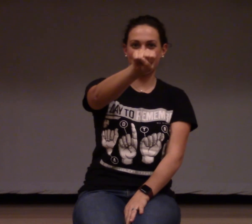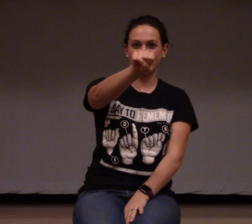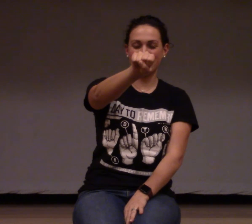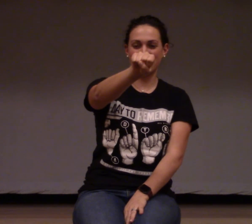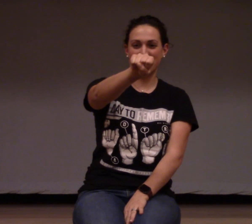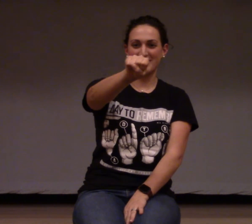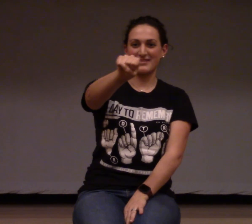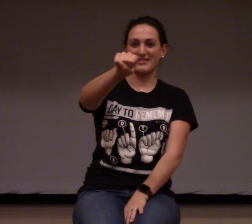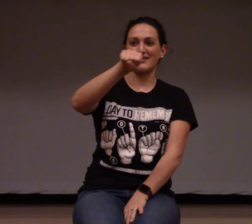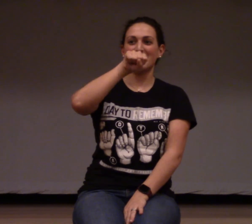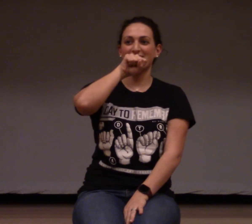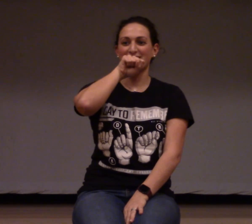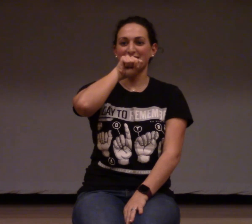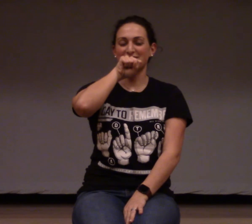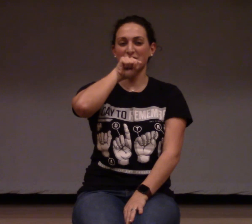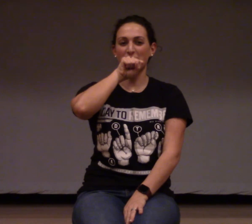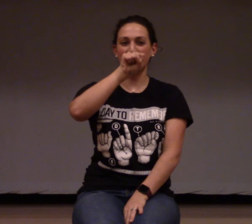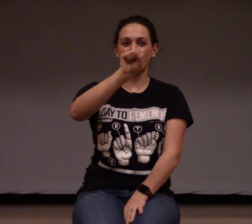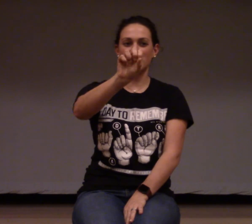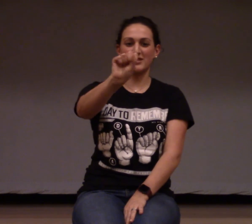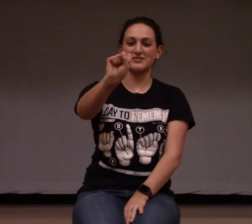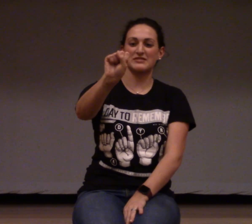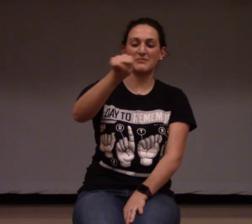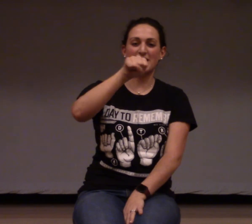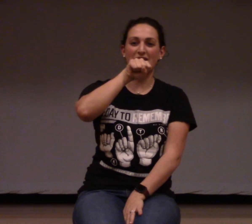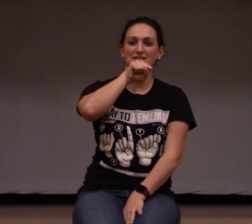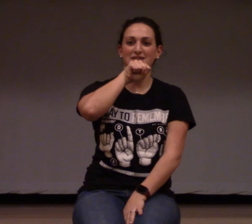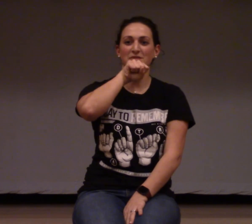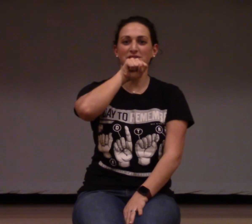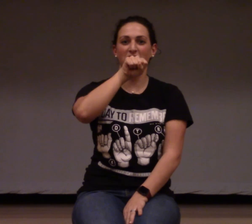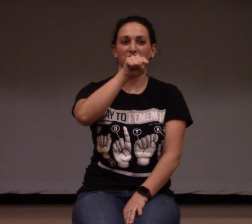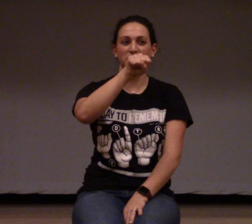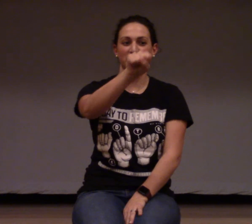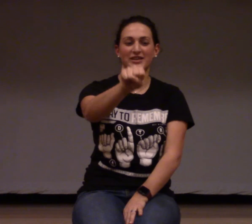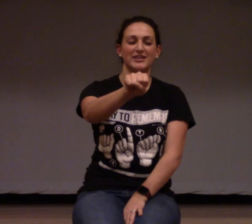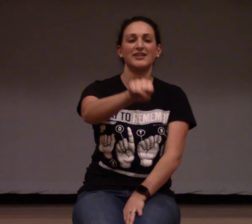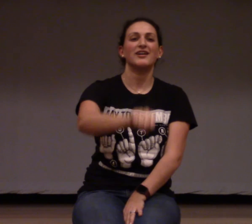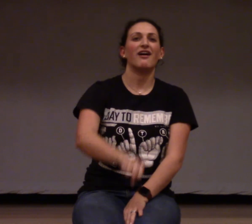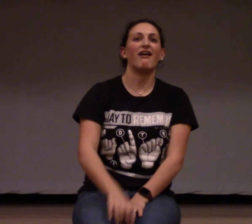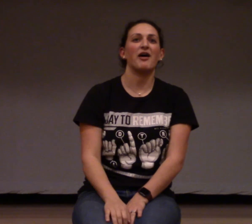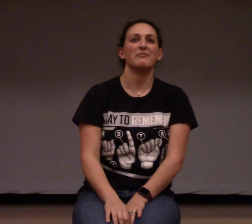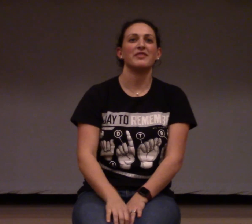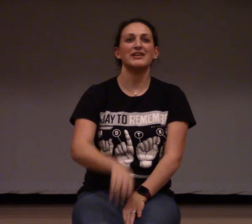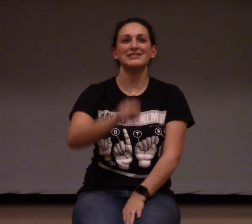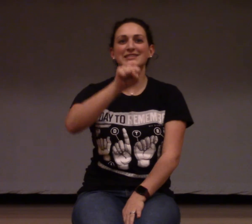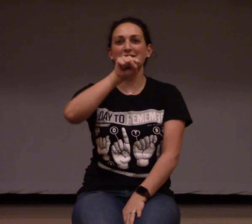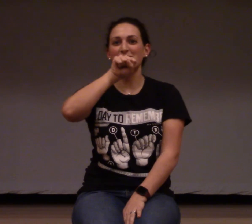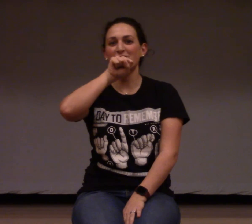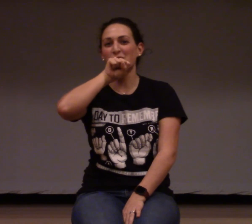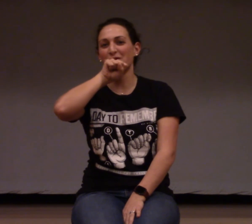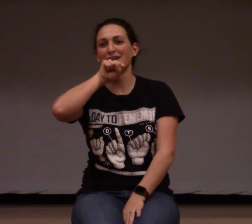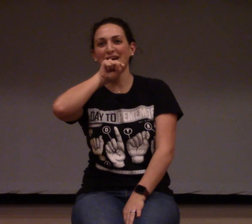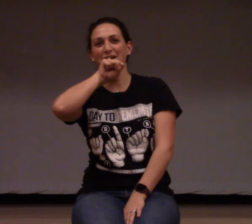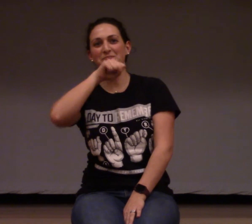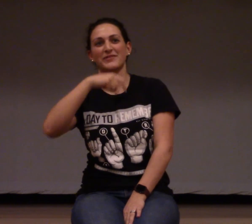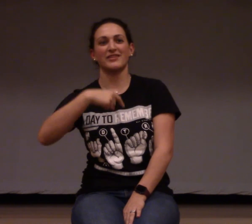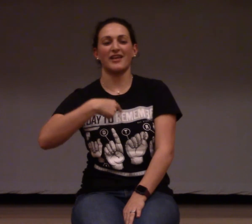love. So it comes off your chin, so it's going to be an S and it comes off your chin. This is going to be for like,